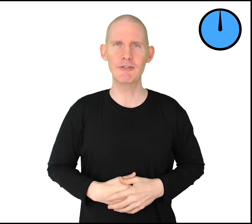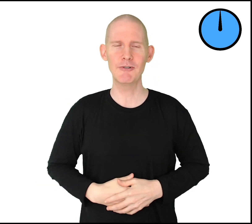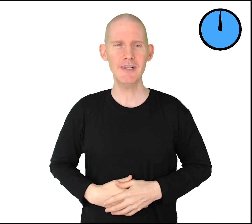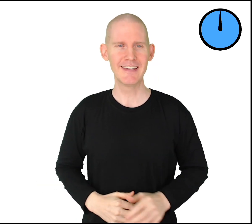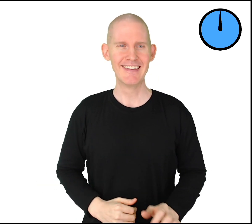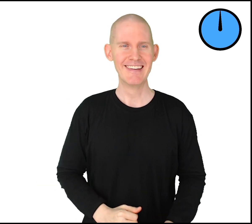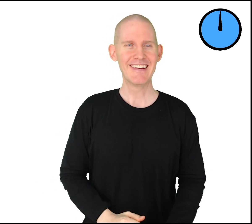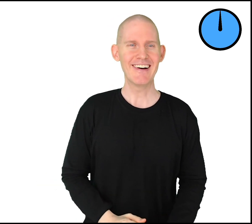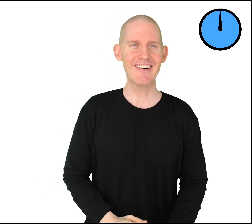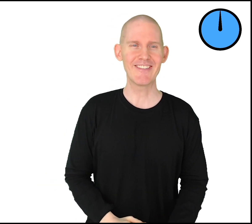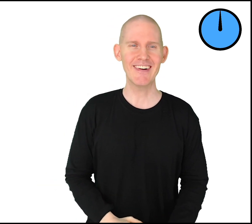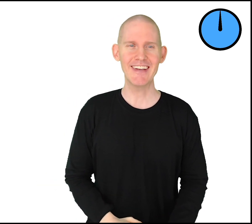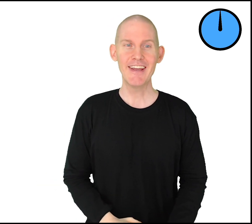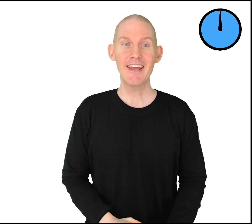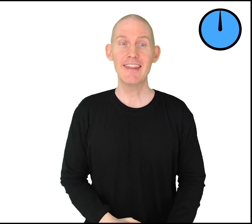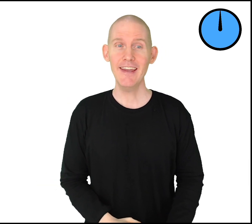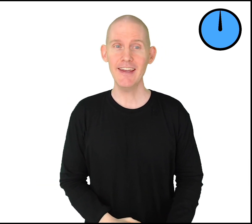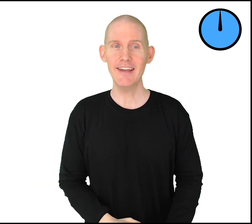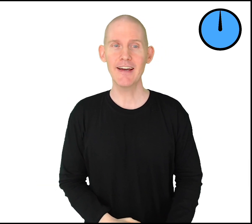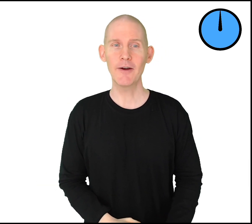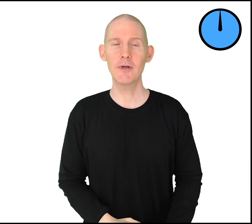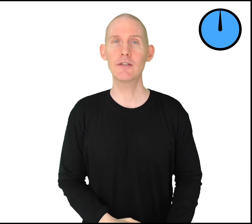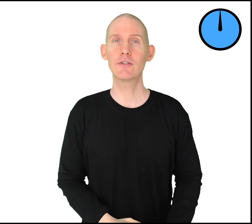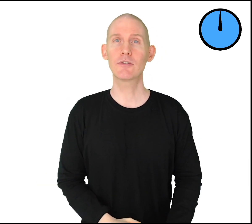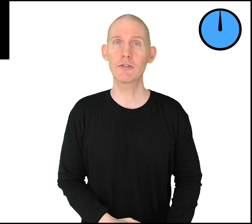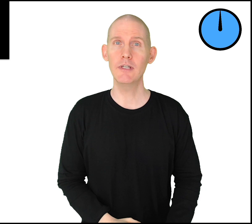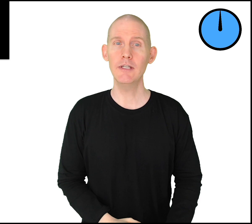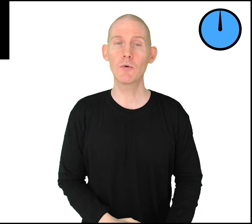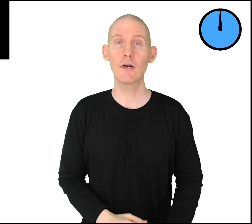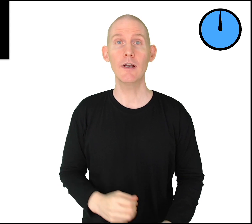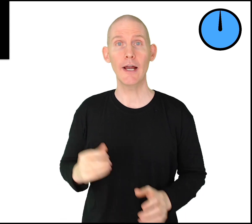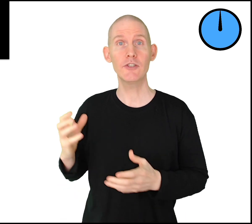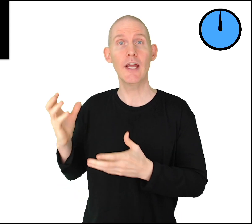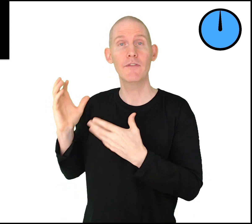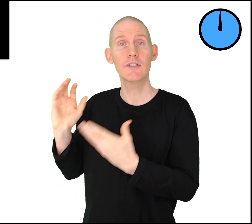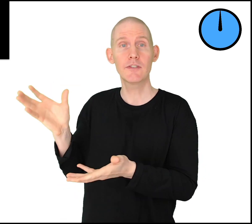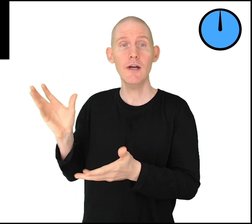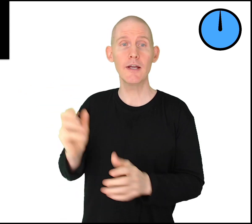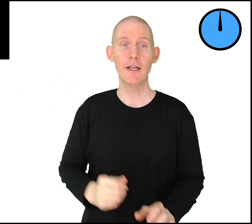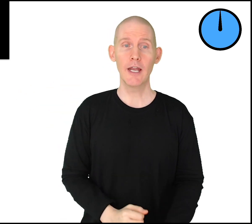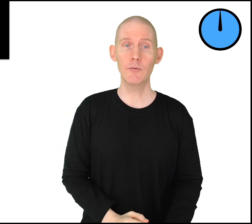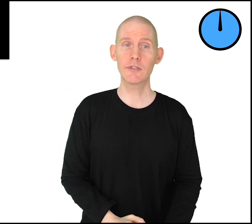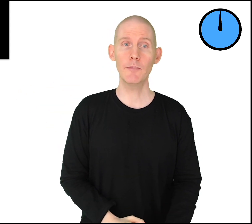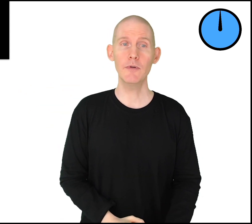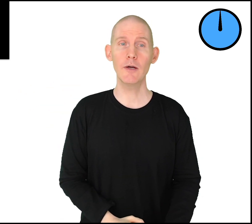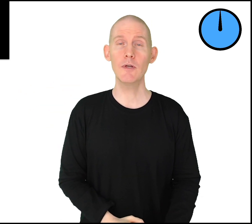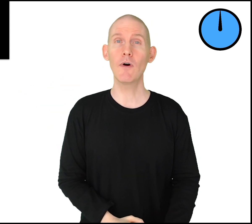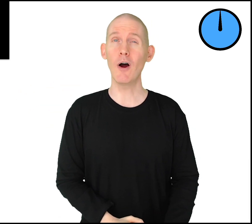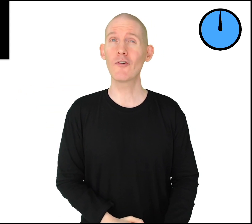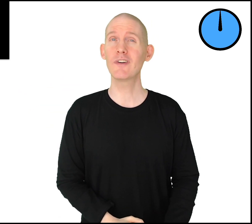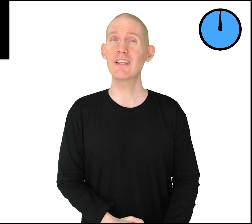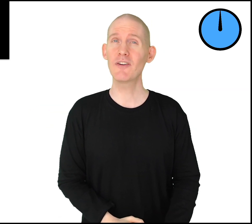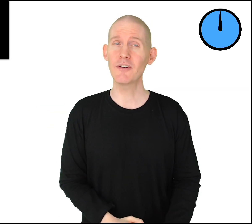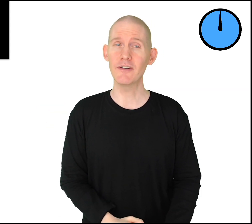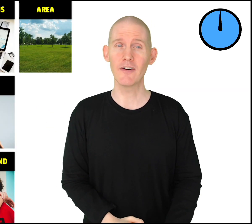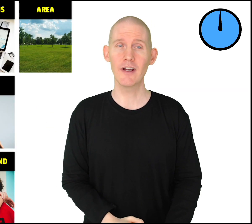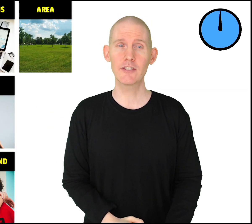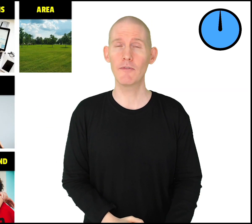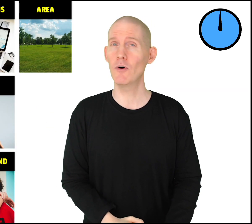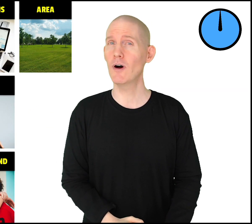it. All right. Then I went to the screen where it actually had the sign, and it was something that we've already learned, all right? So I'm